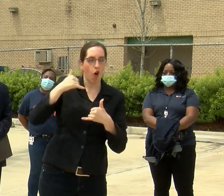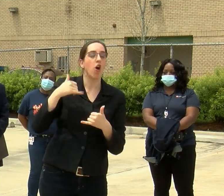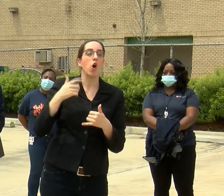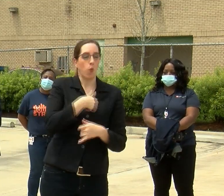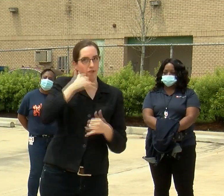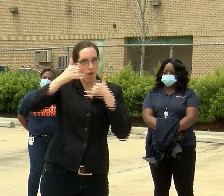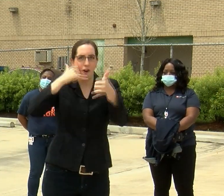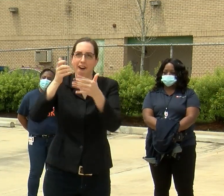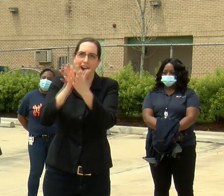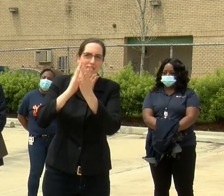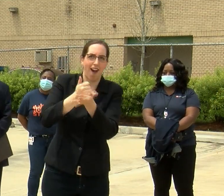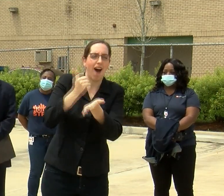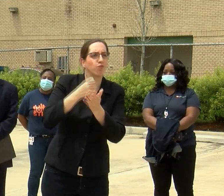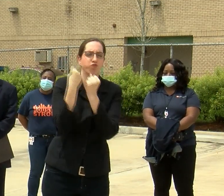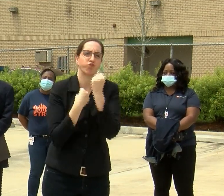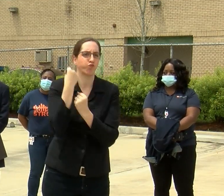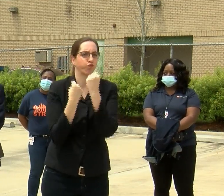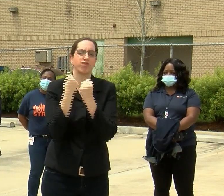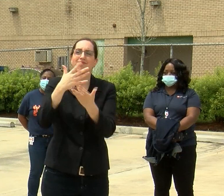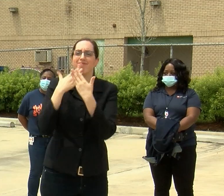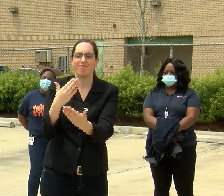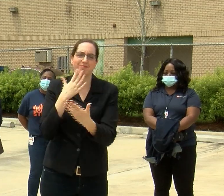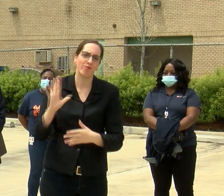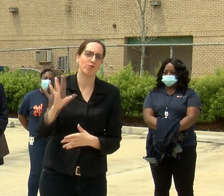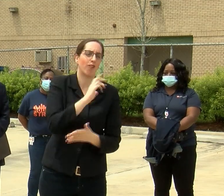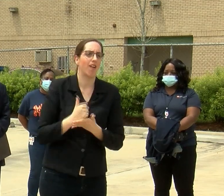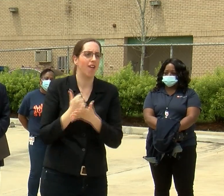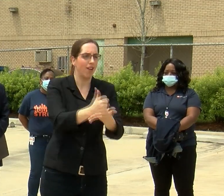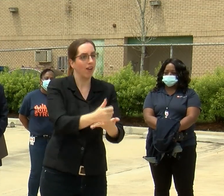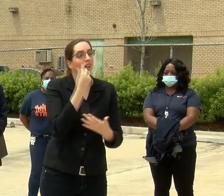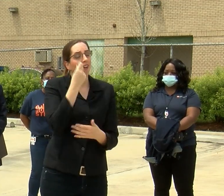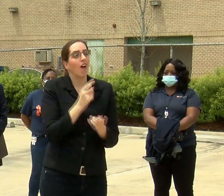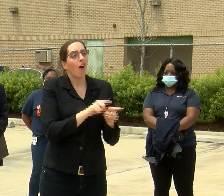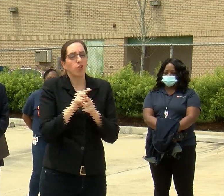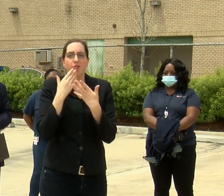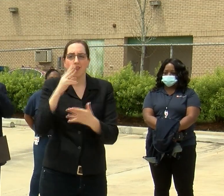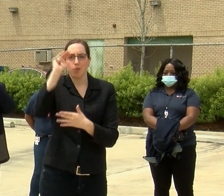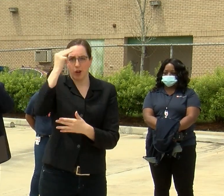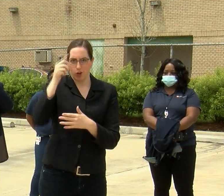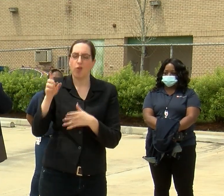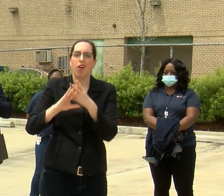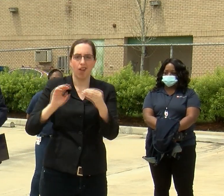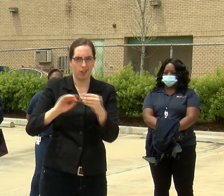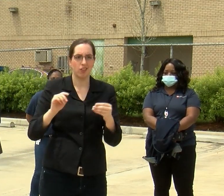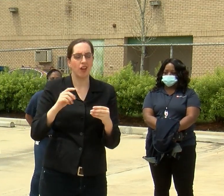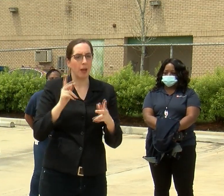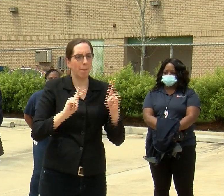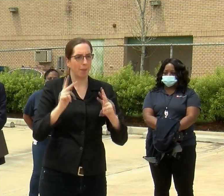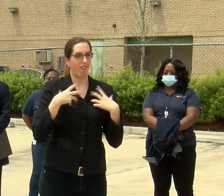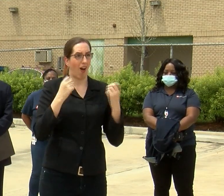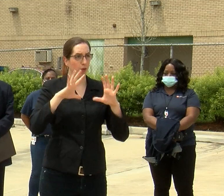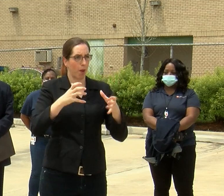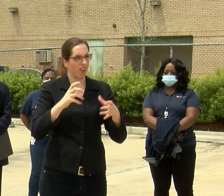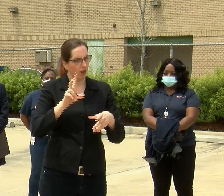help, and they've been there for us. So to all the elected officials, thank you so much for your help. And Mayor, I'd also like to thank you for pointing out the hard work of the members of the health